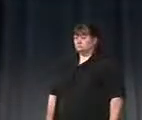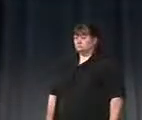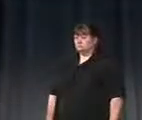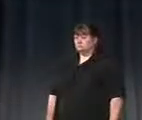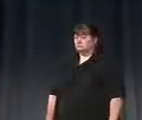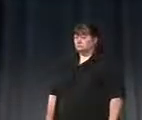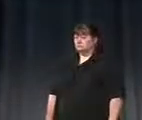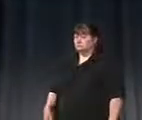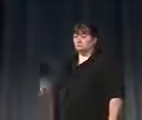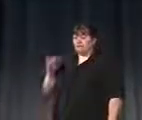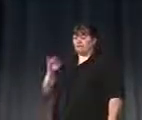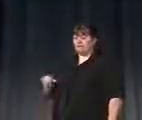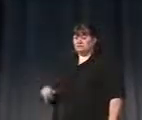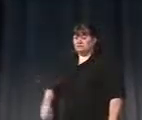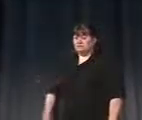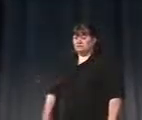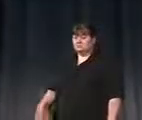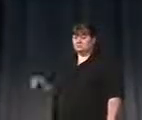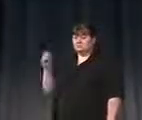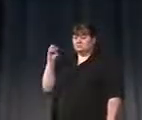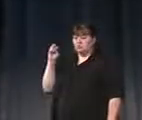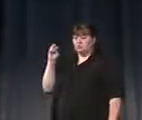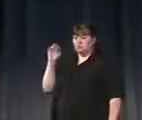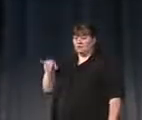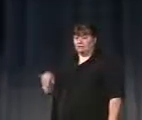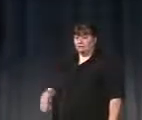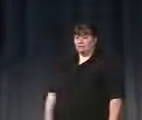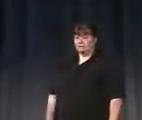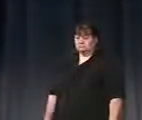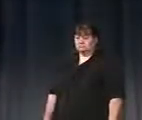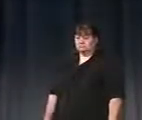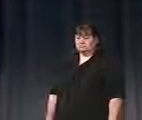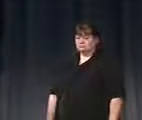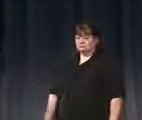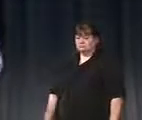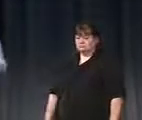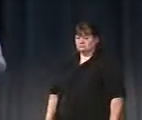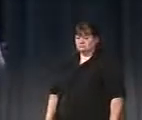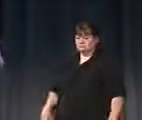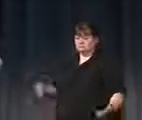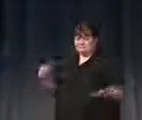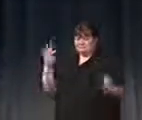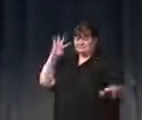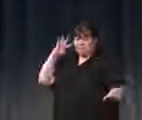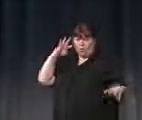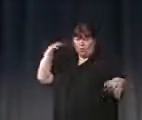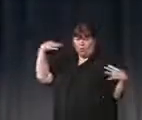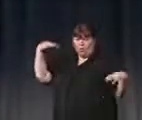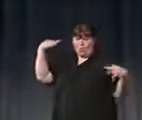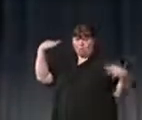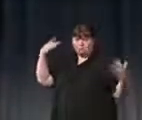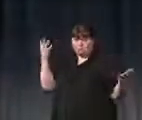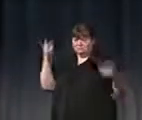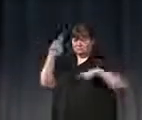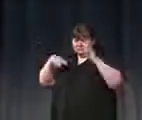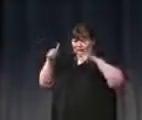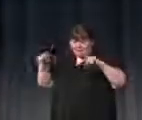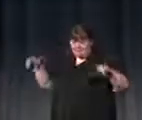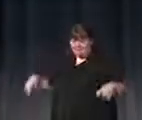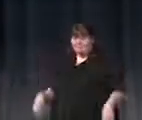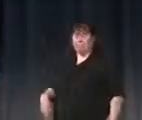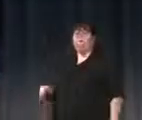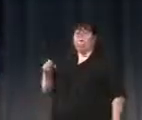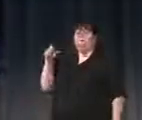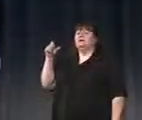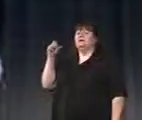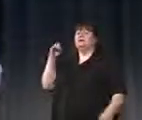this, or this. All right. Okay. So those are noise, right? That's what noise is. It's random. All right. And so the point is